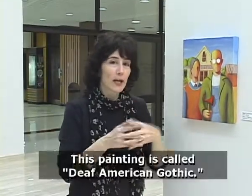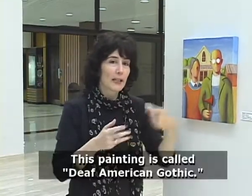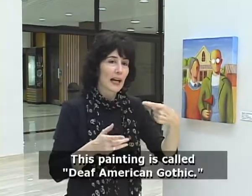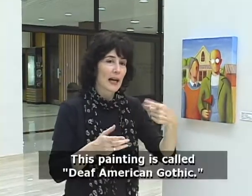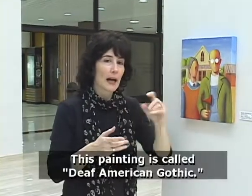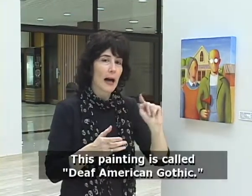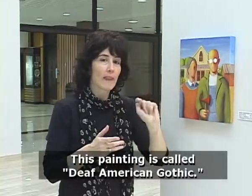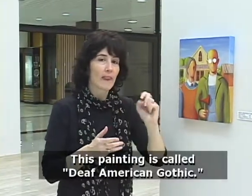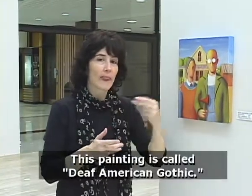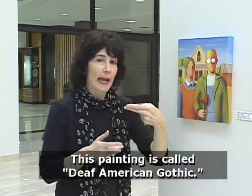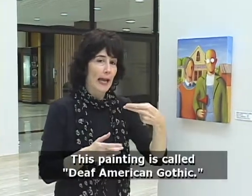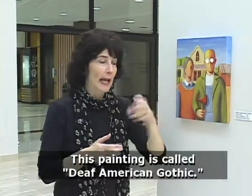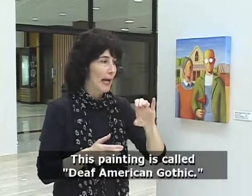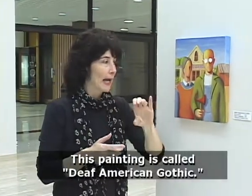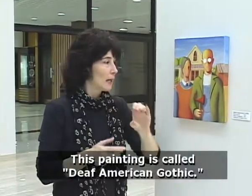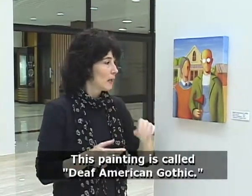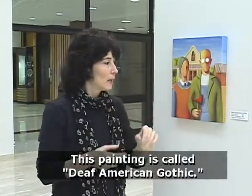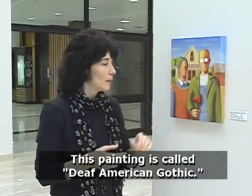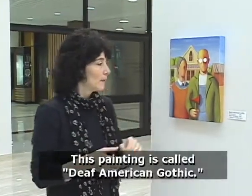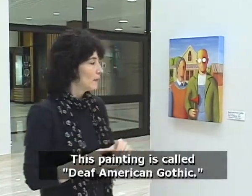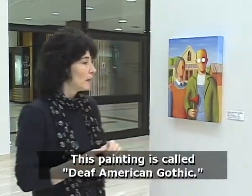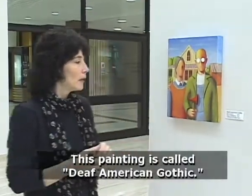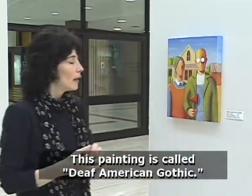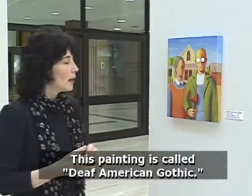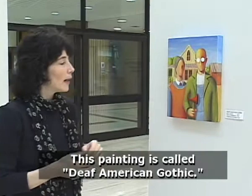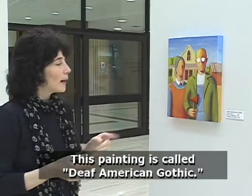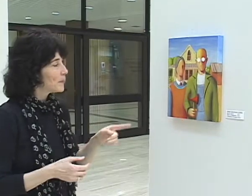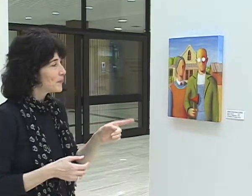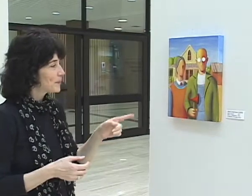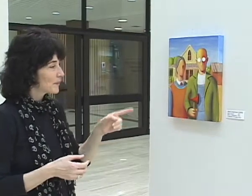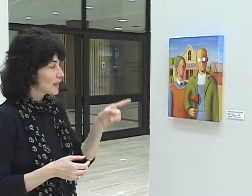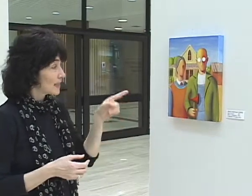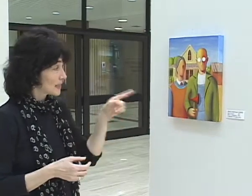This painting is called Deaf American Gothic.